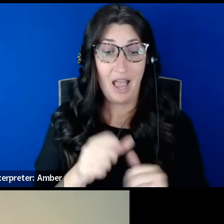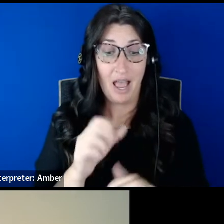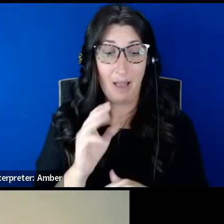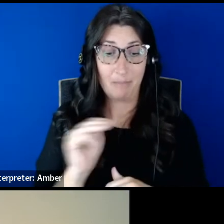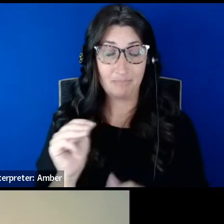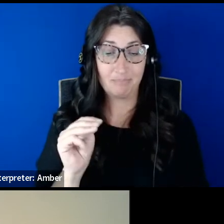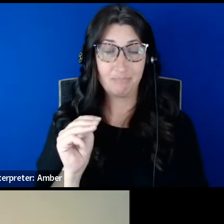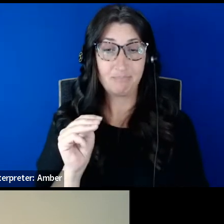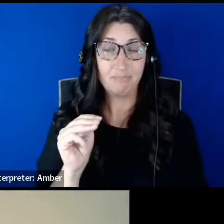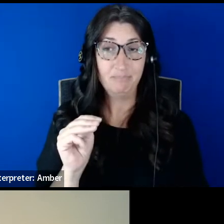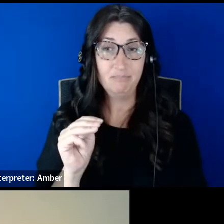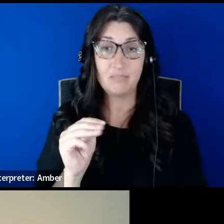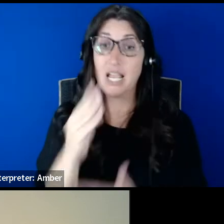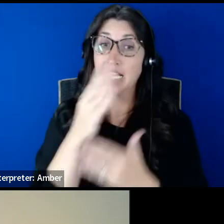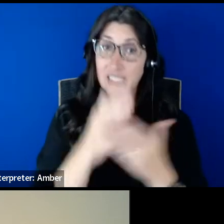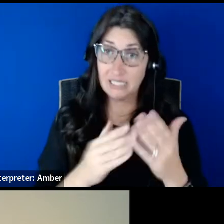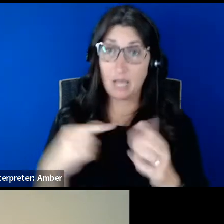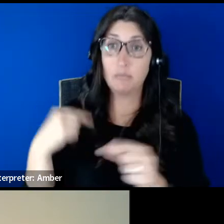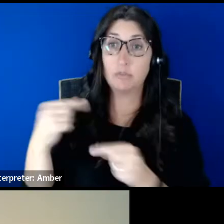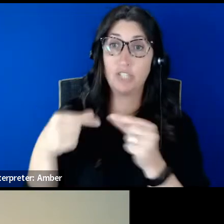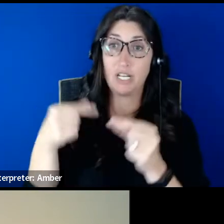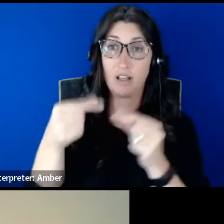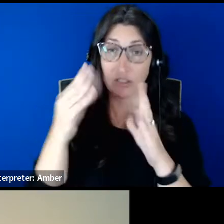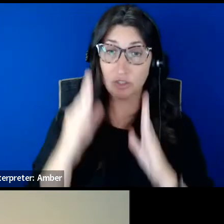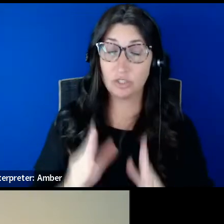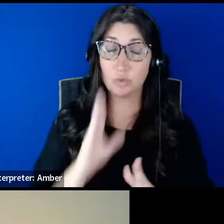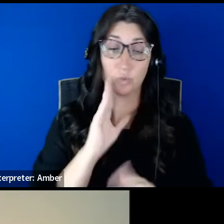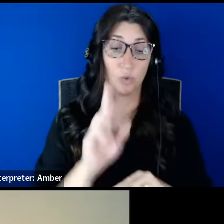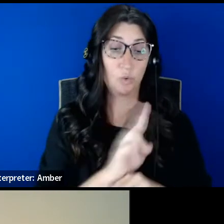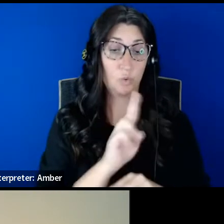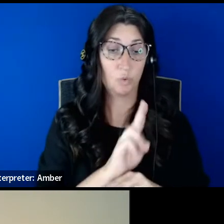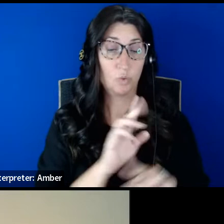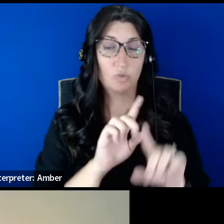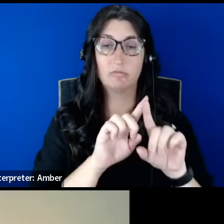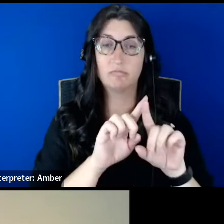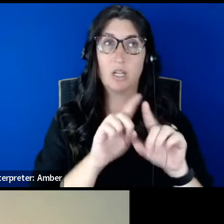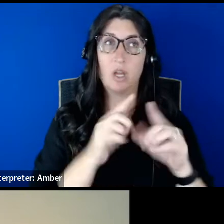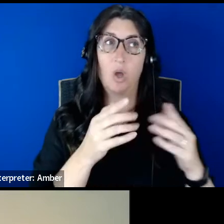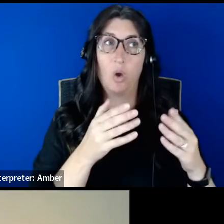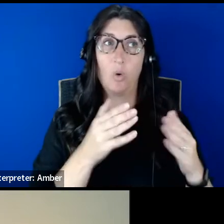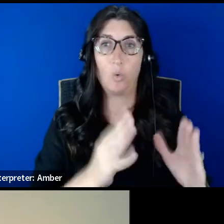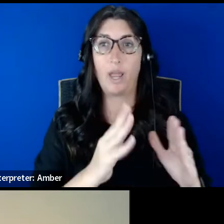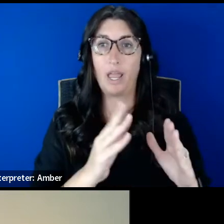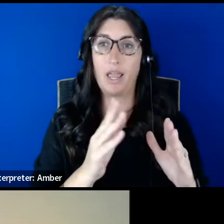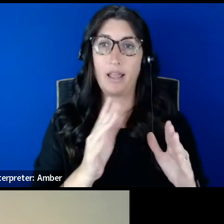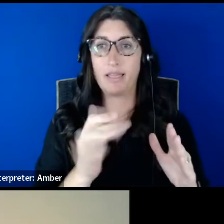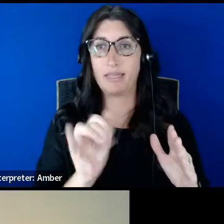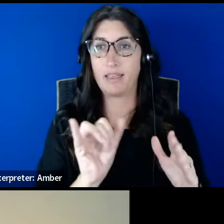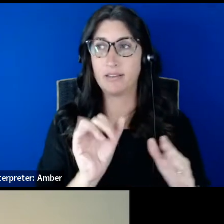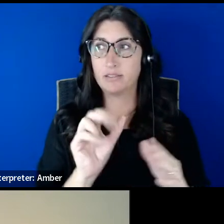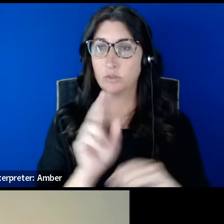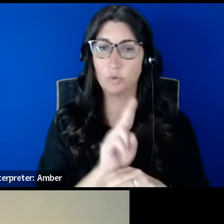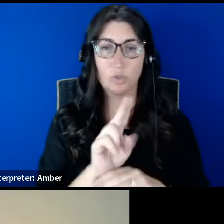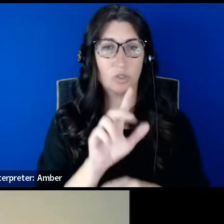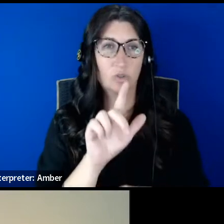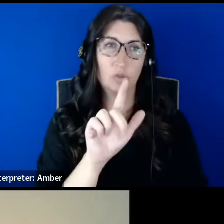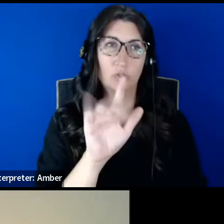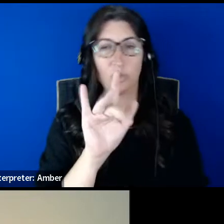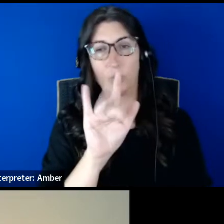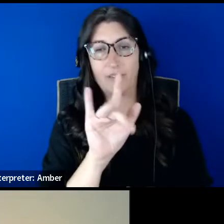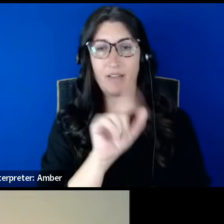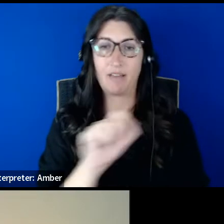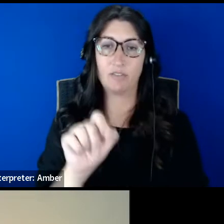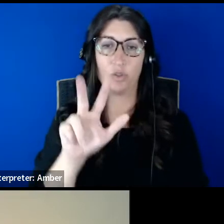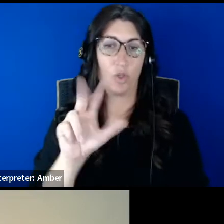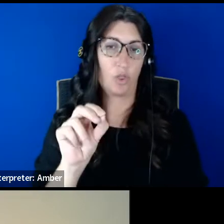if you some genealogists will use a way of sort of kind of using 25 to 30 years